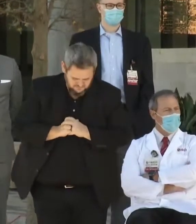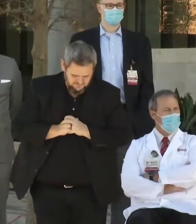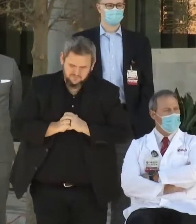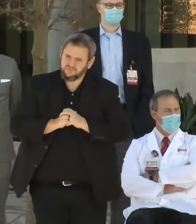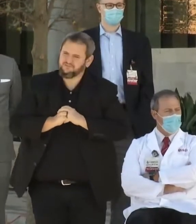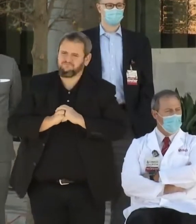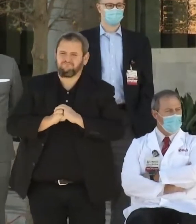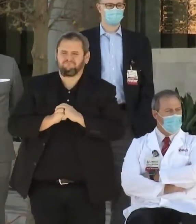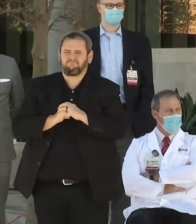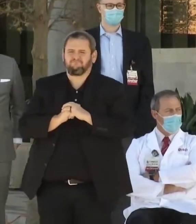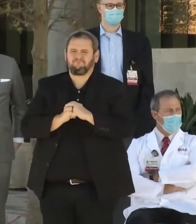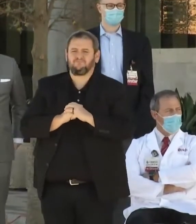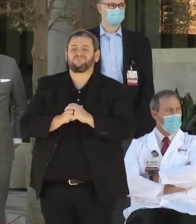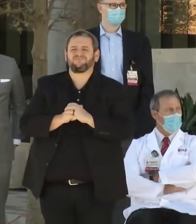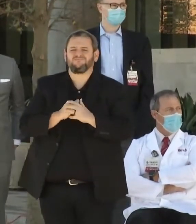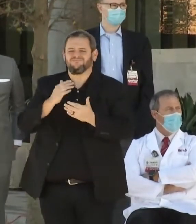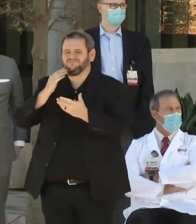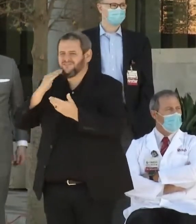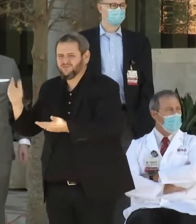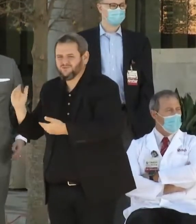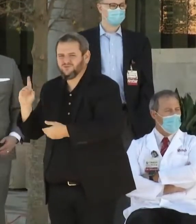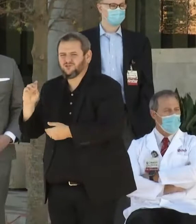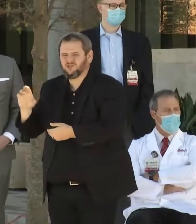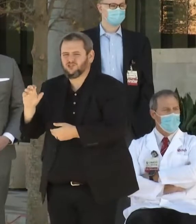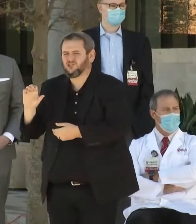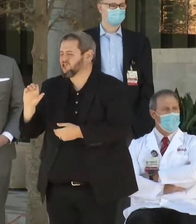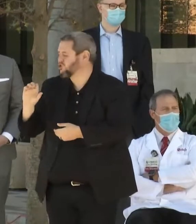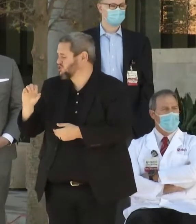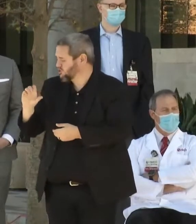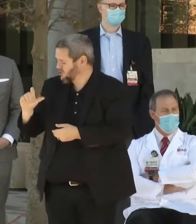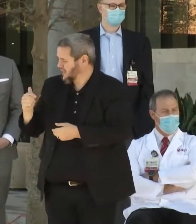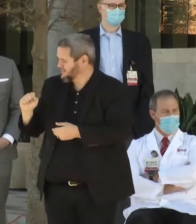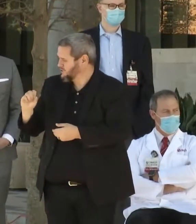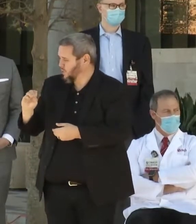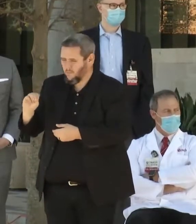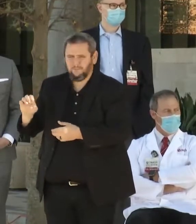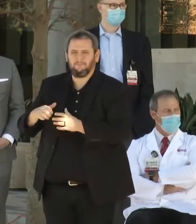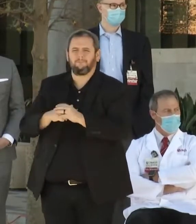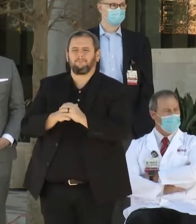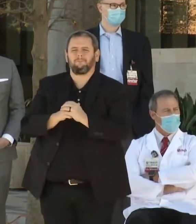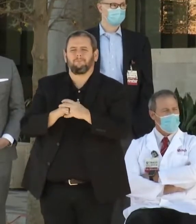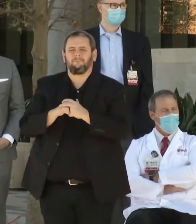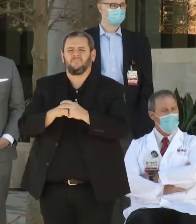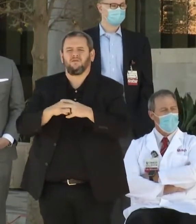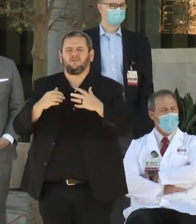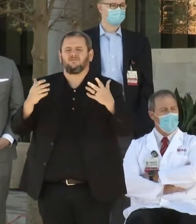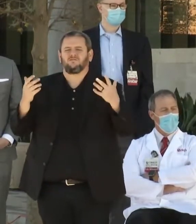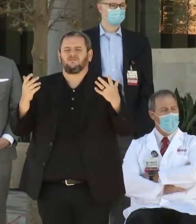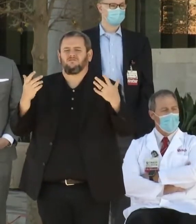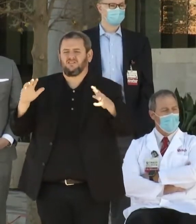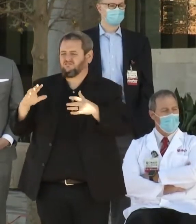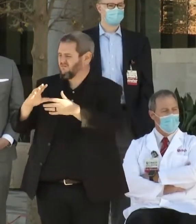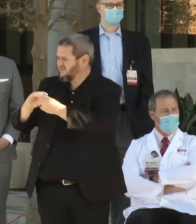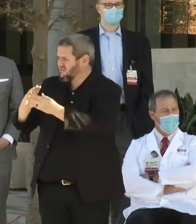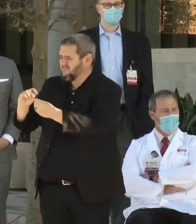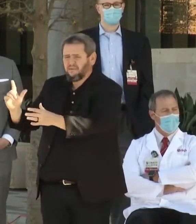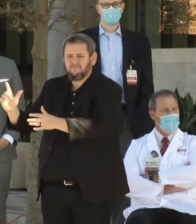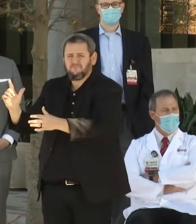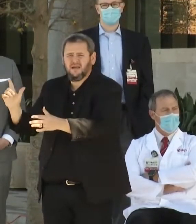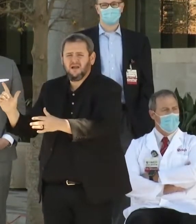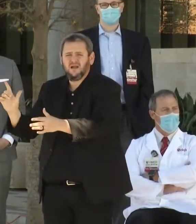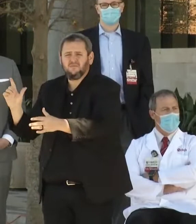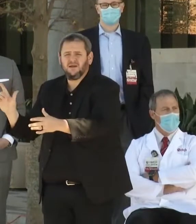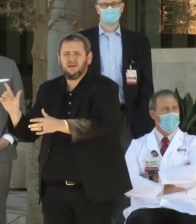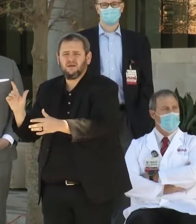Thank you, Dr. Chansson. As you've heard today, the state is working with our medical community to fight this